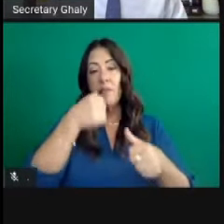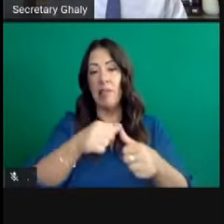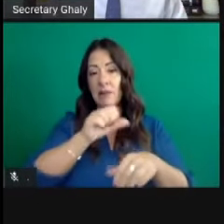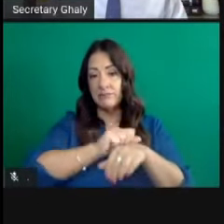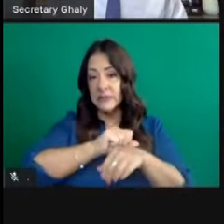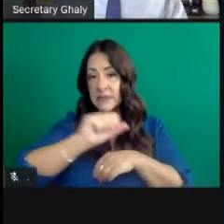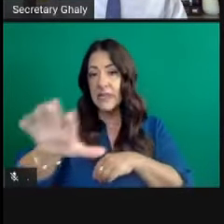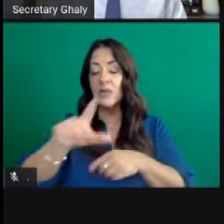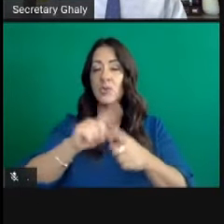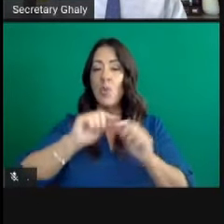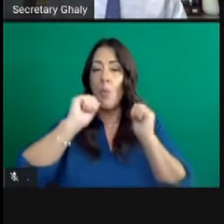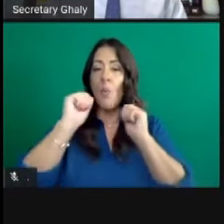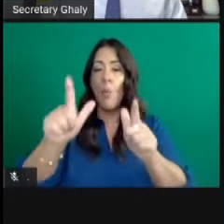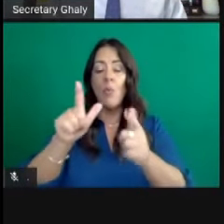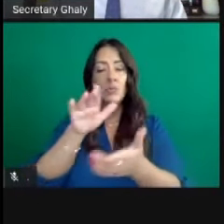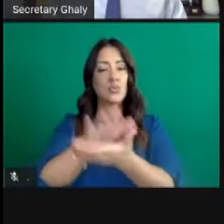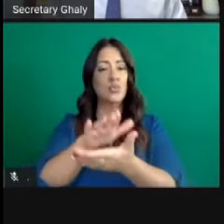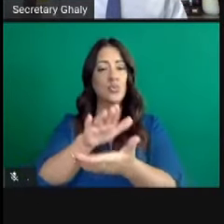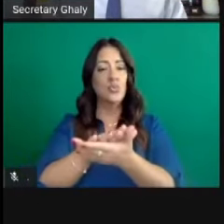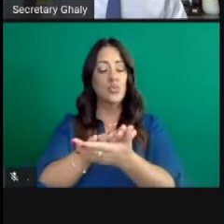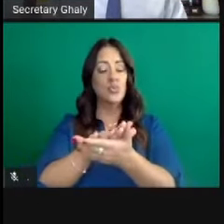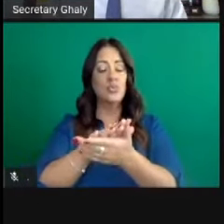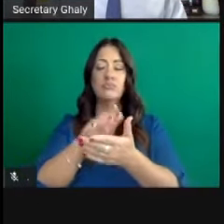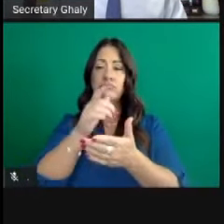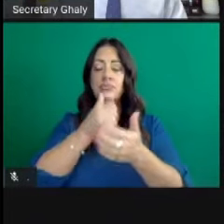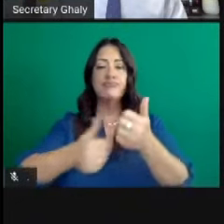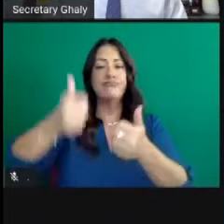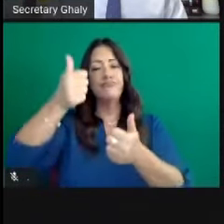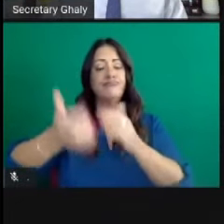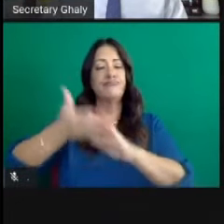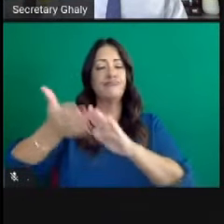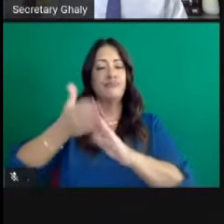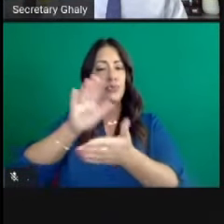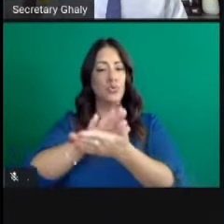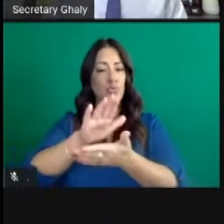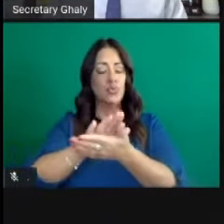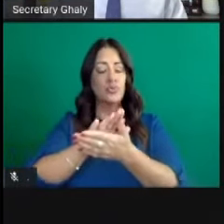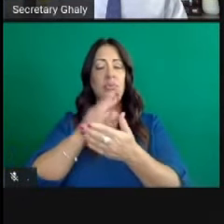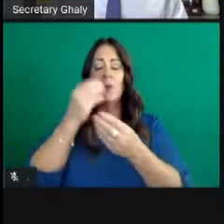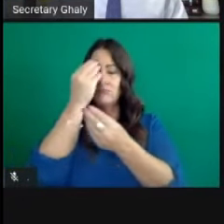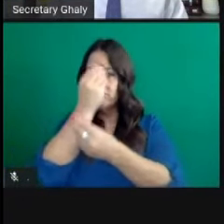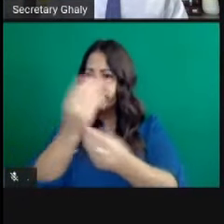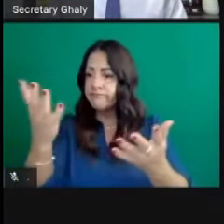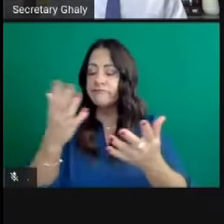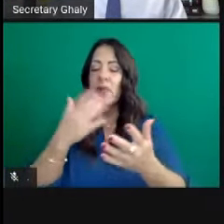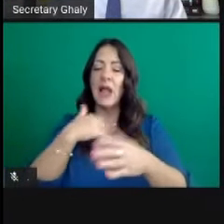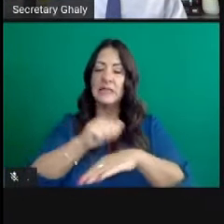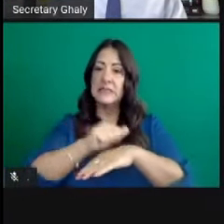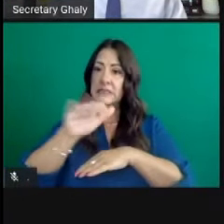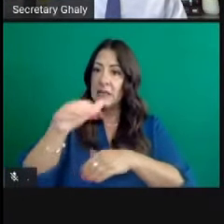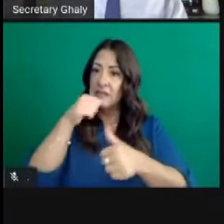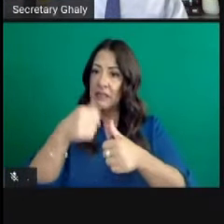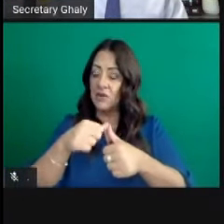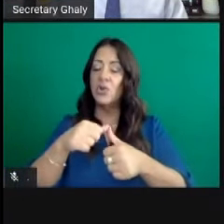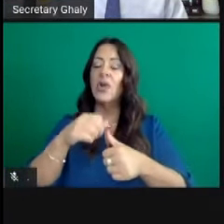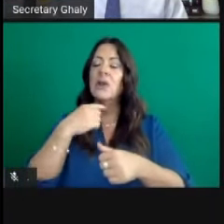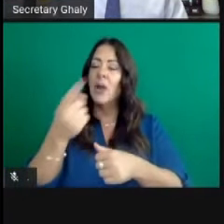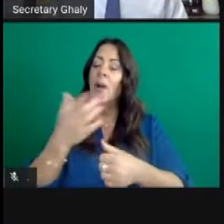our school leaders and district leaders across the state, inviting them to review a newly